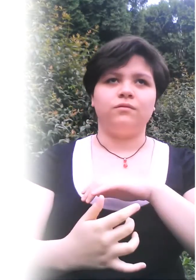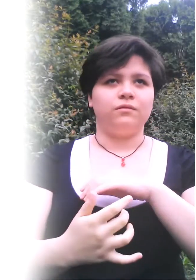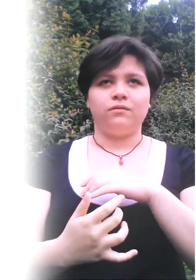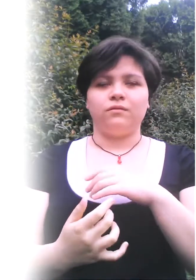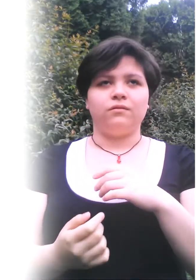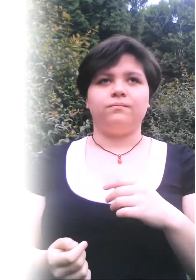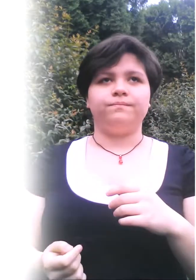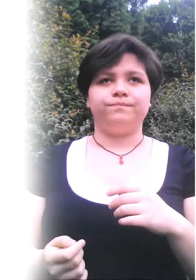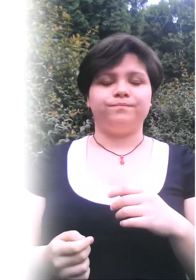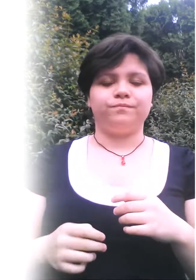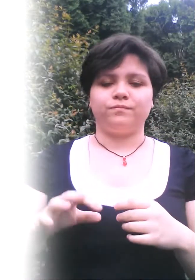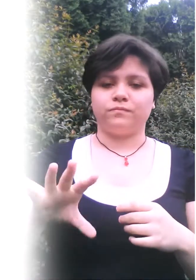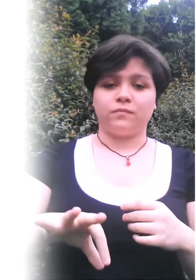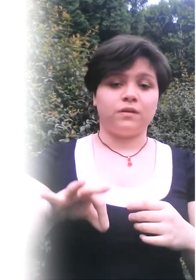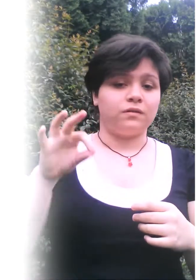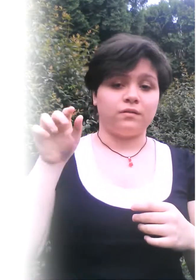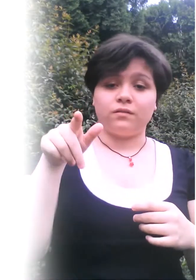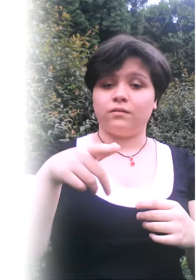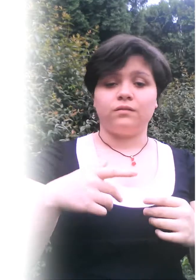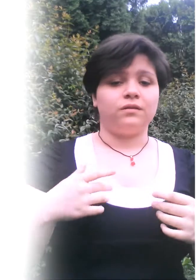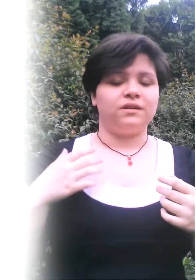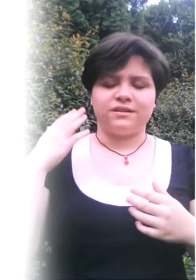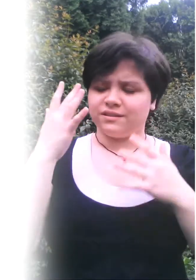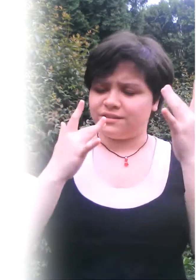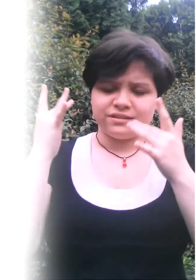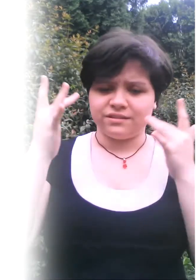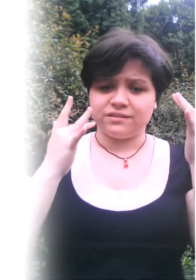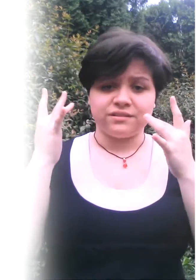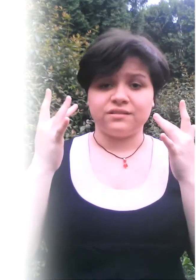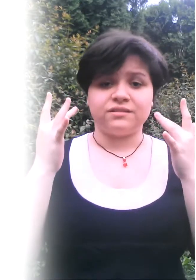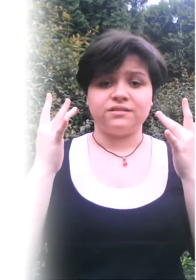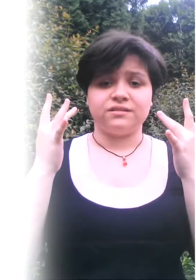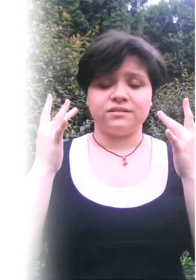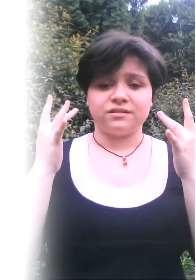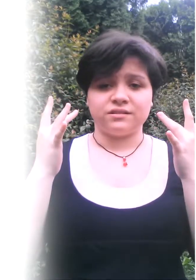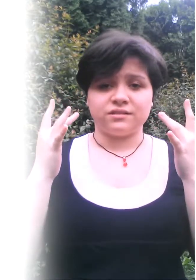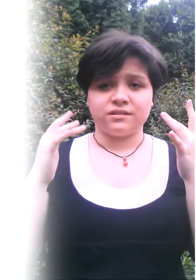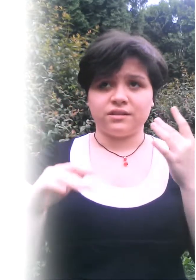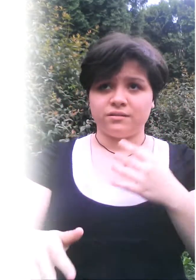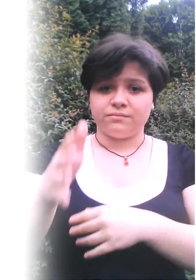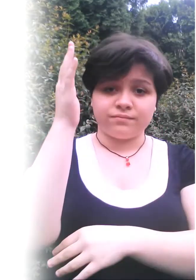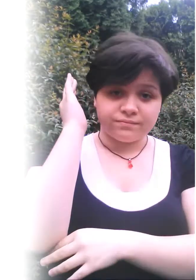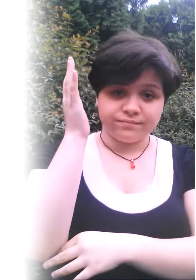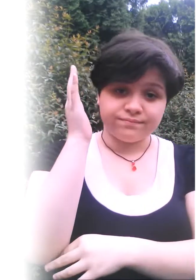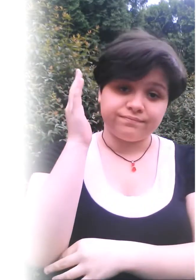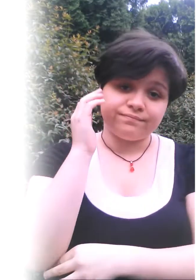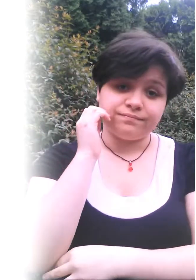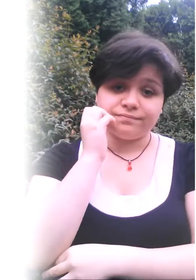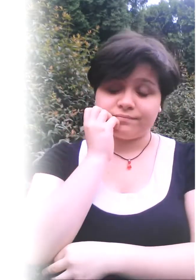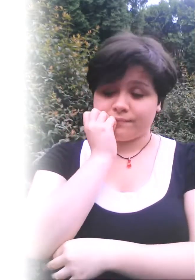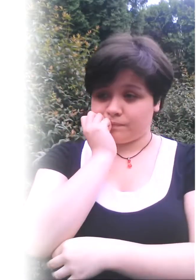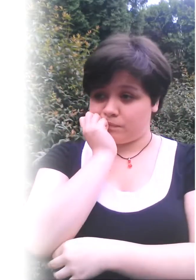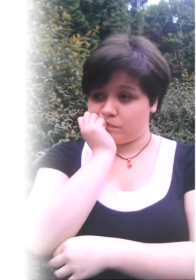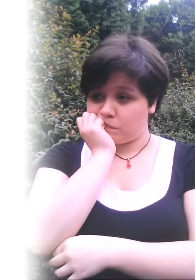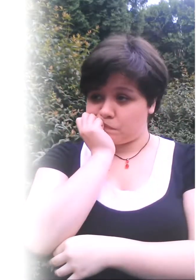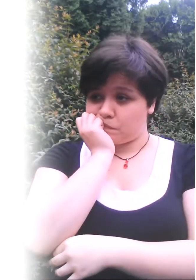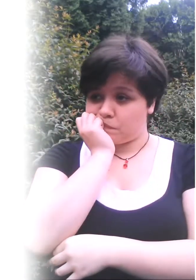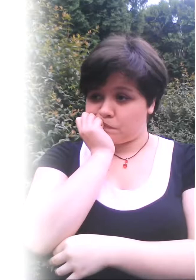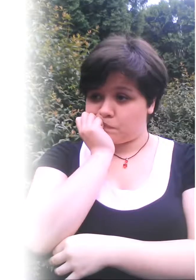I came home unexpectedly and caught her crying needlessly in the middle of the